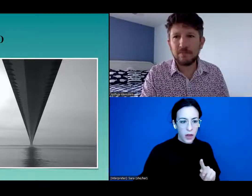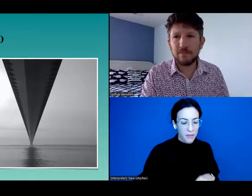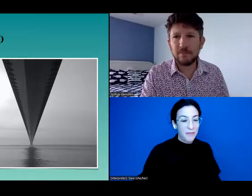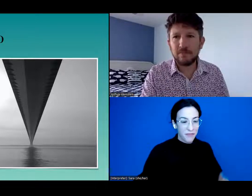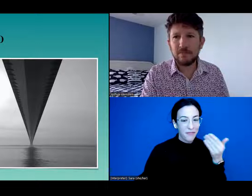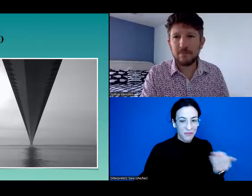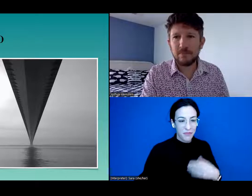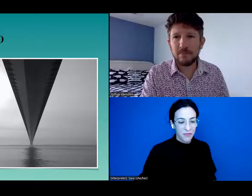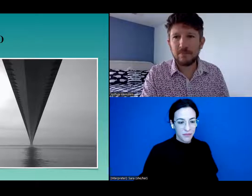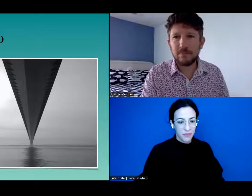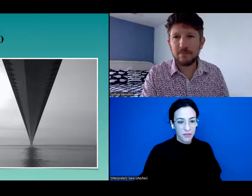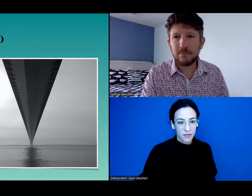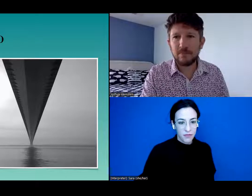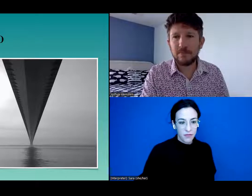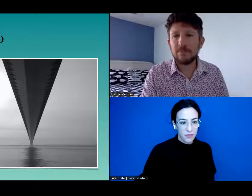Okay.